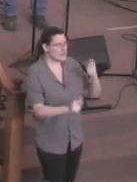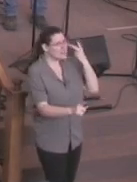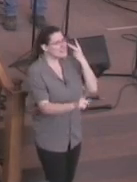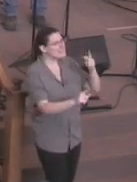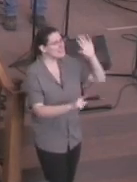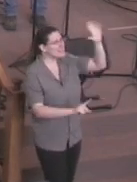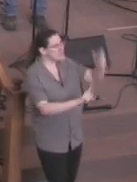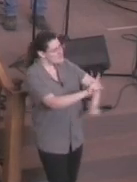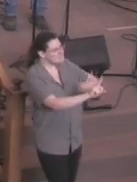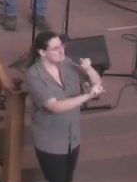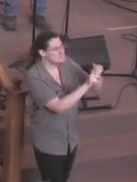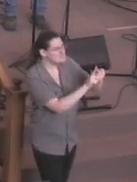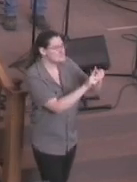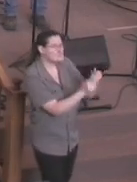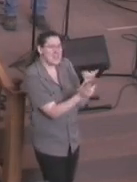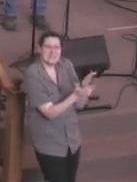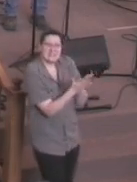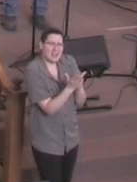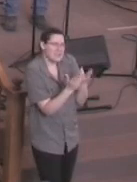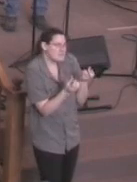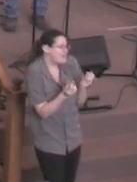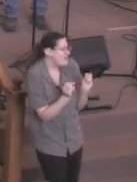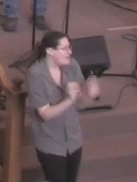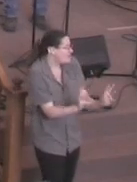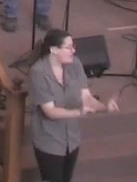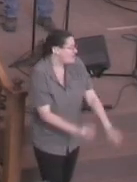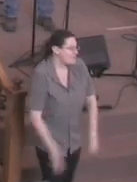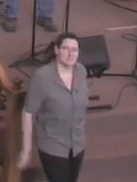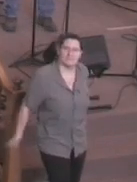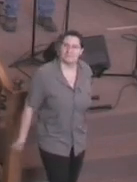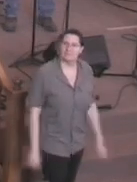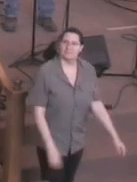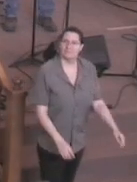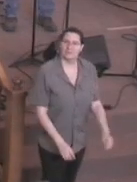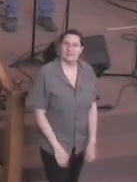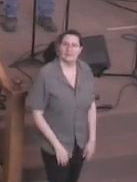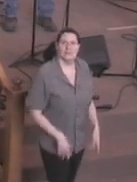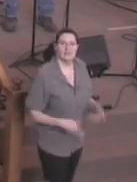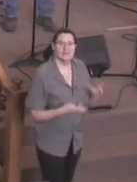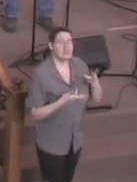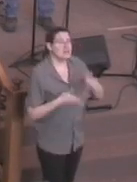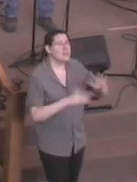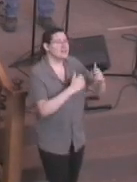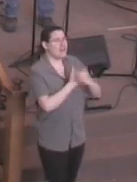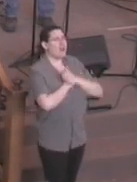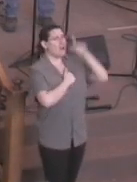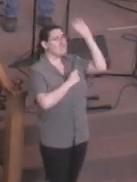The love is